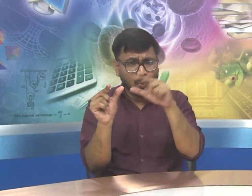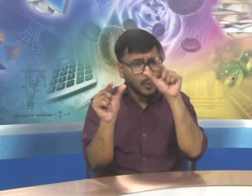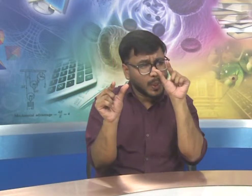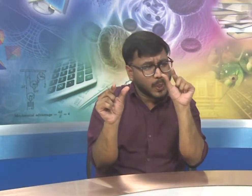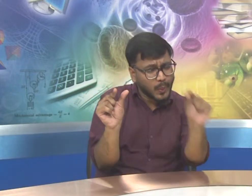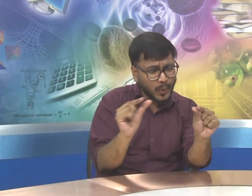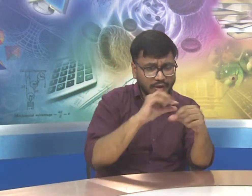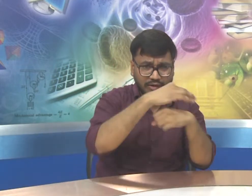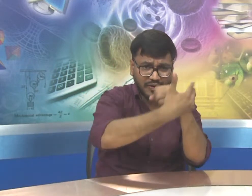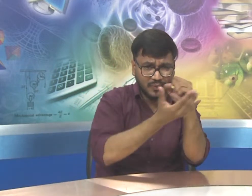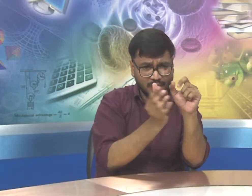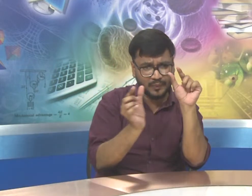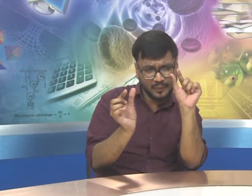which is showing